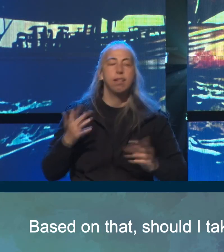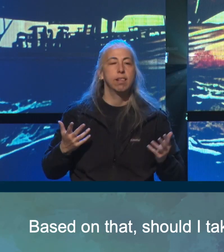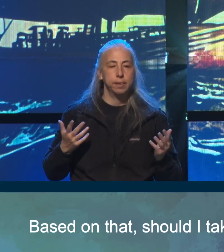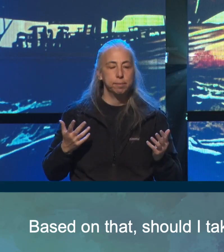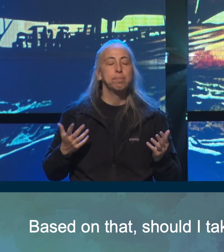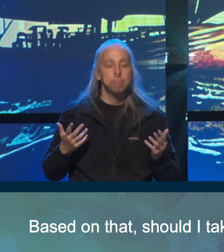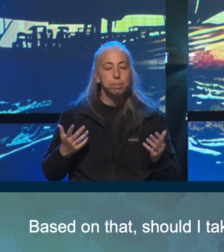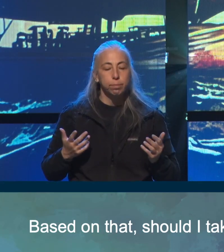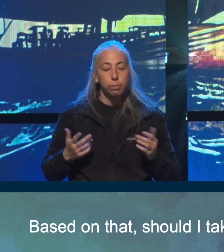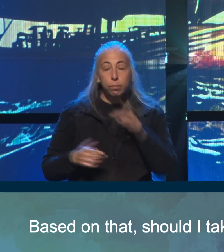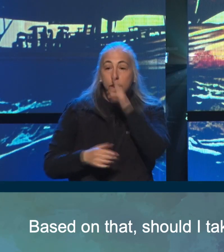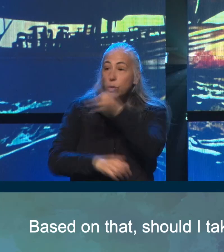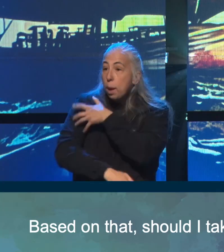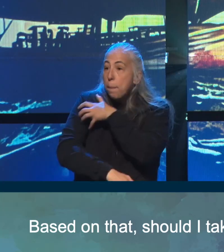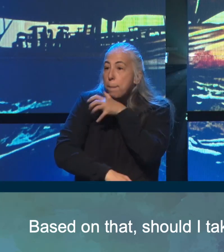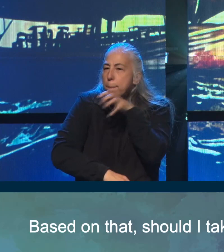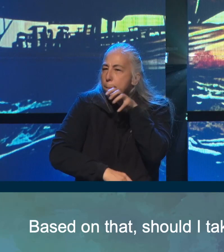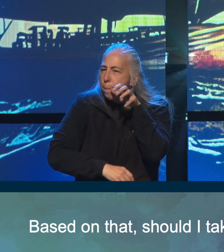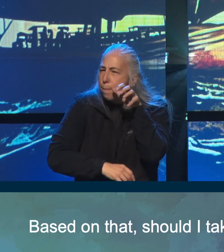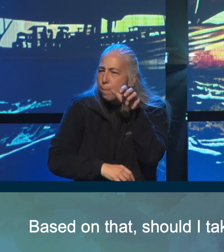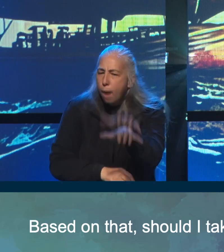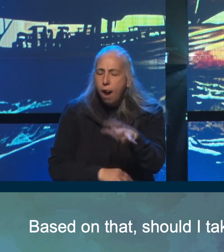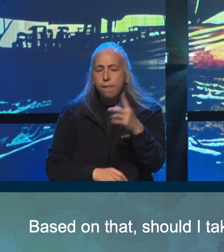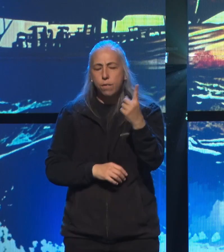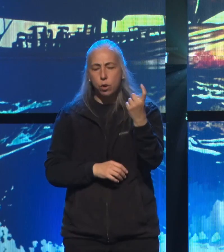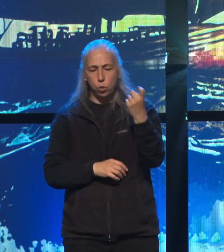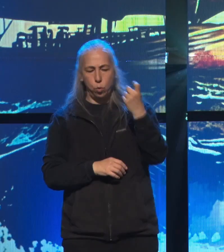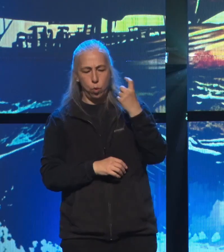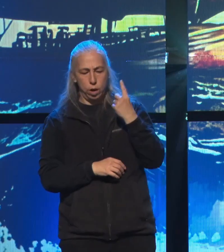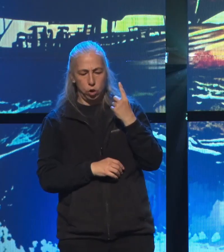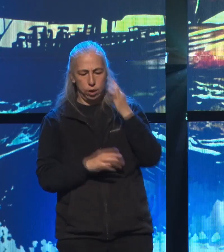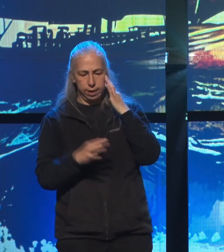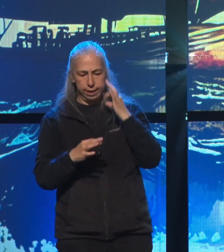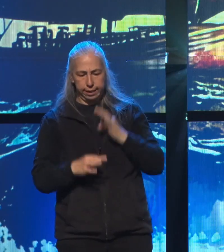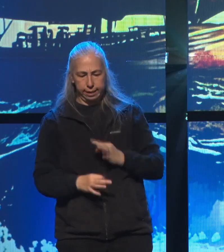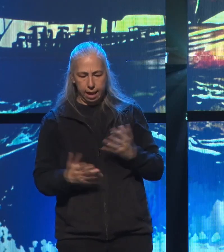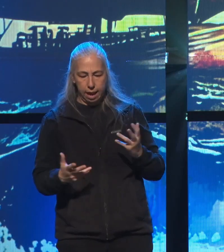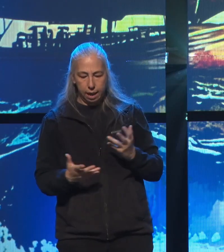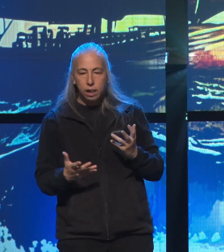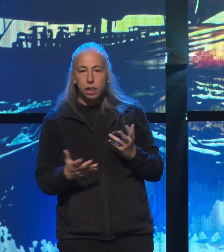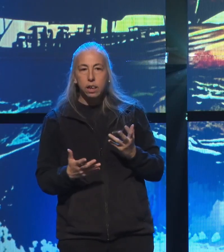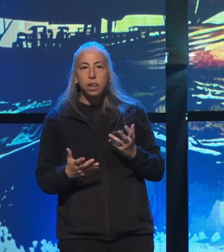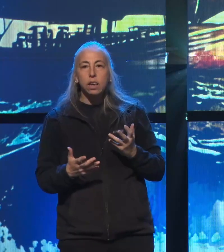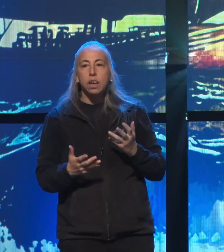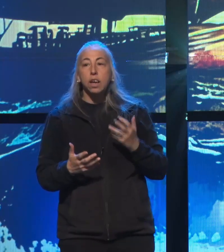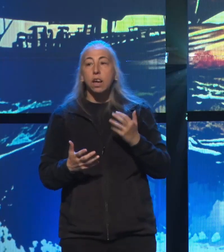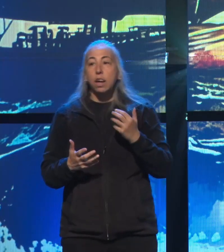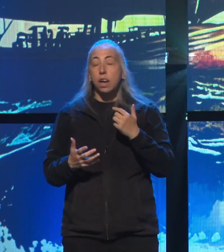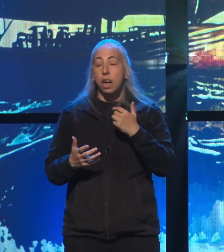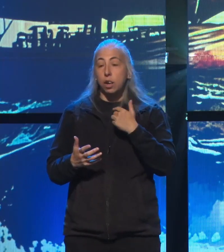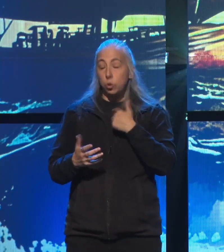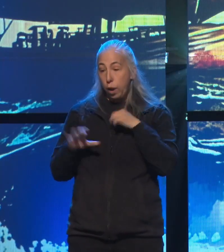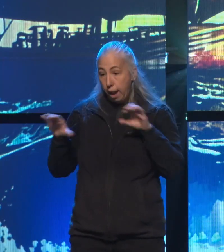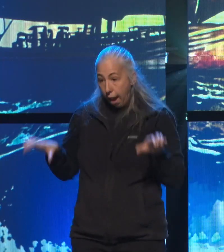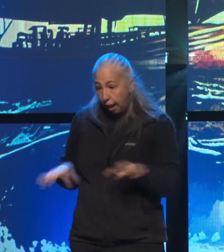But there's this really powerful question that I have to decide, and we have to decide in these moments, is to say, do I take action? And I